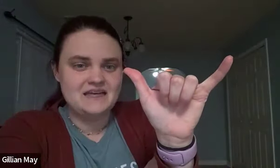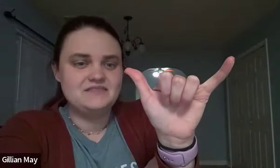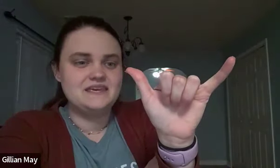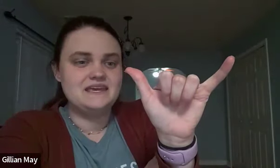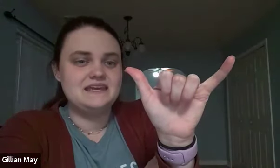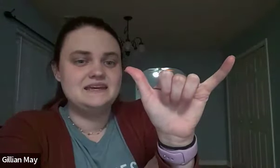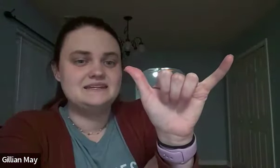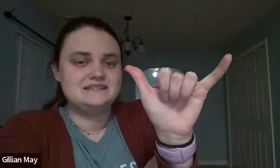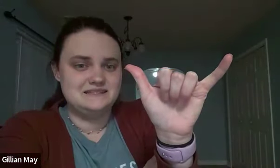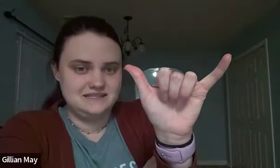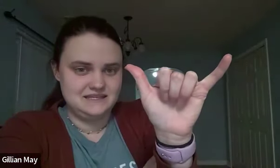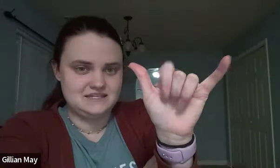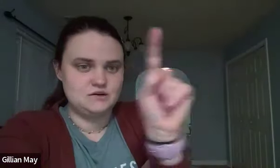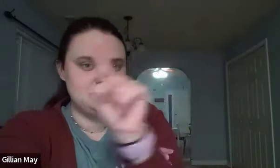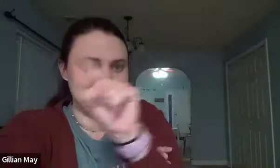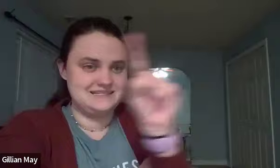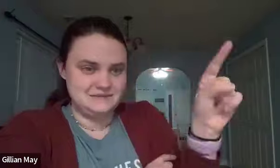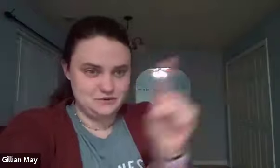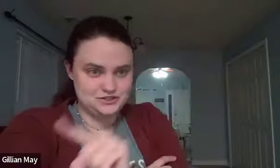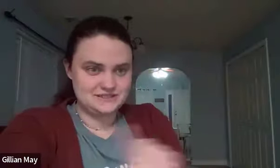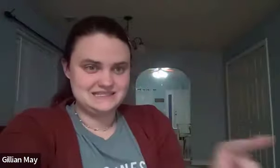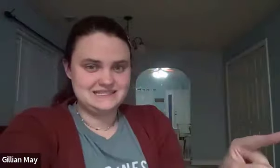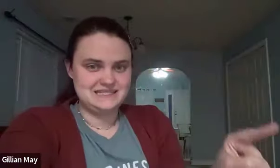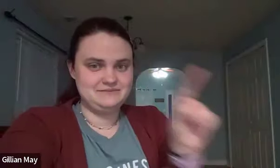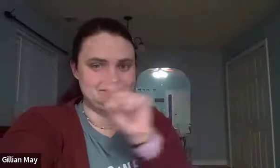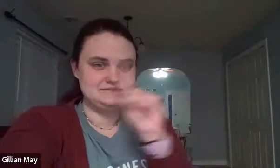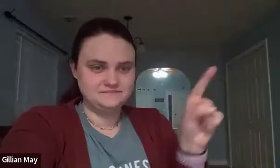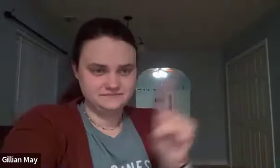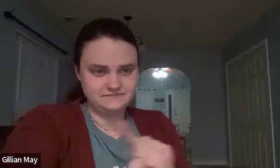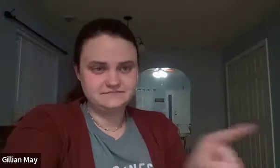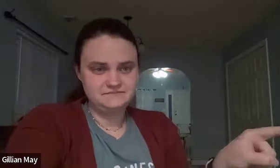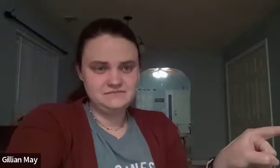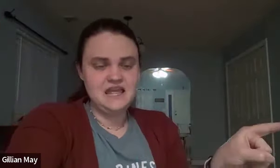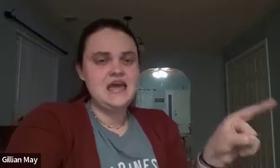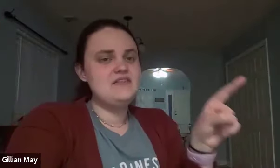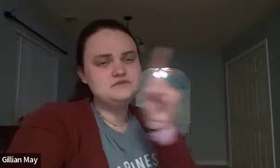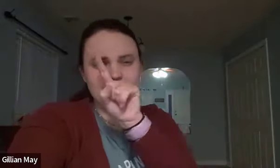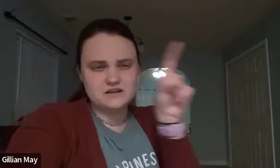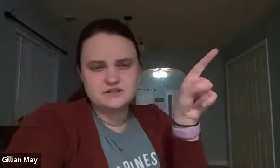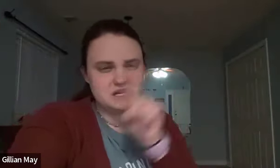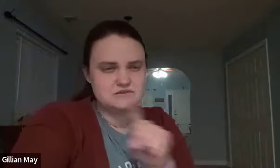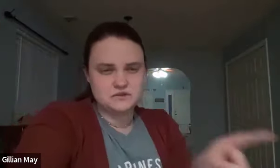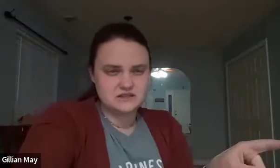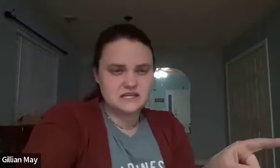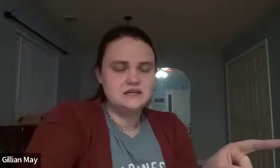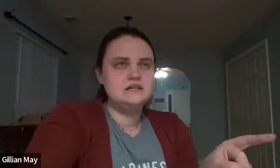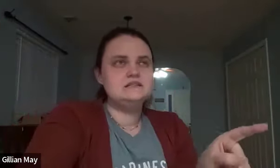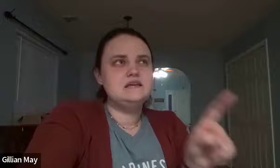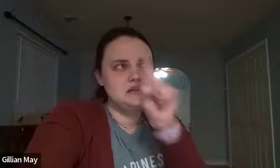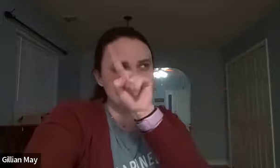And then Z is going to make a Z motion. Z. And this one also doesn't really, technically